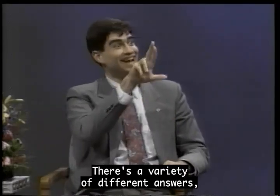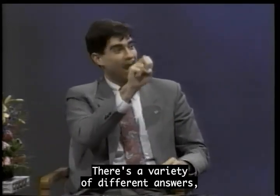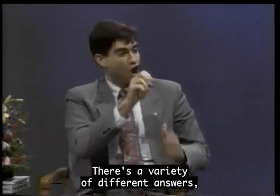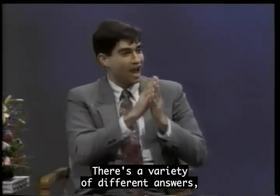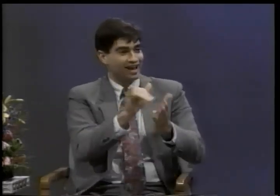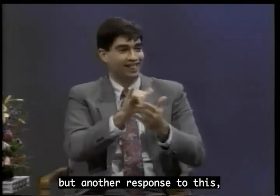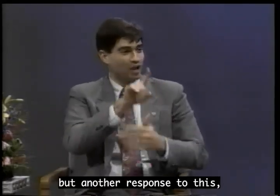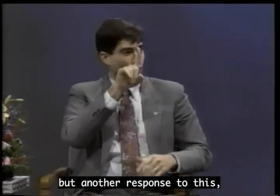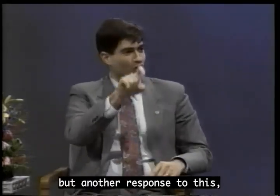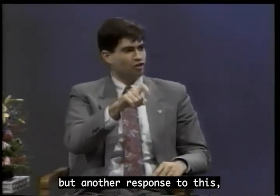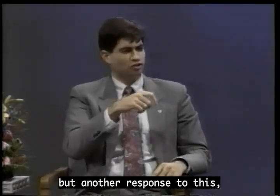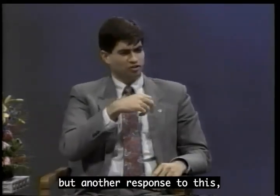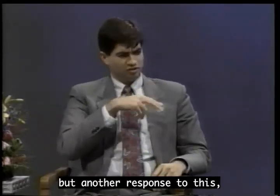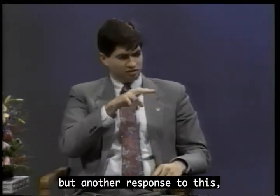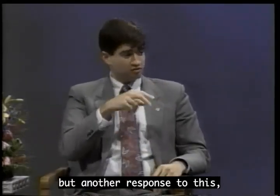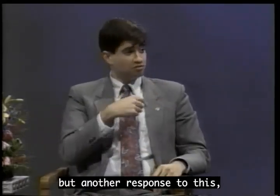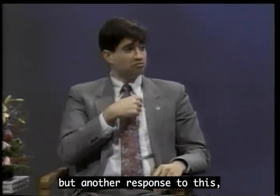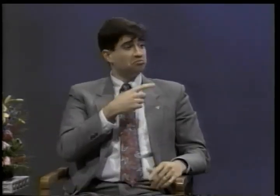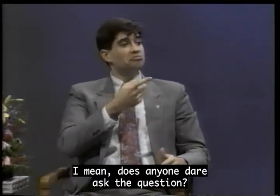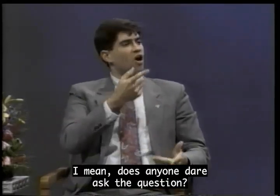to this, I mean, does anyone dare ask the question?